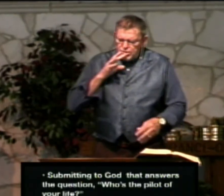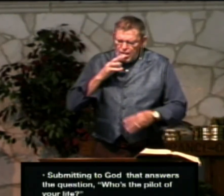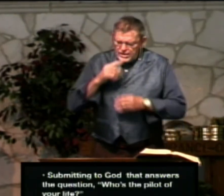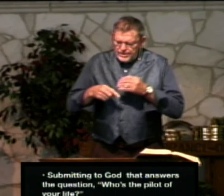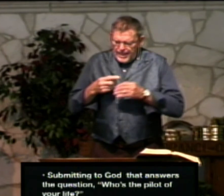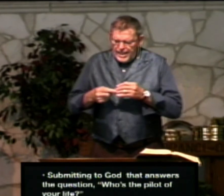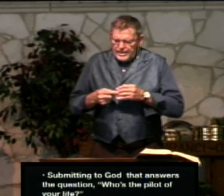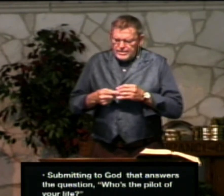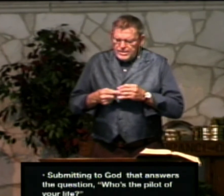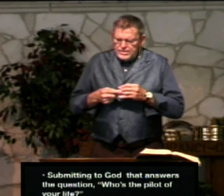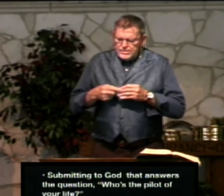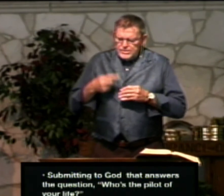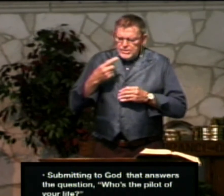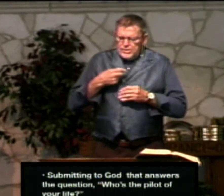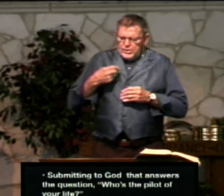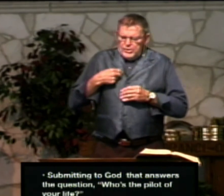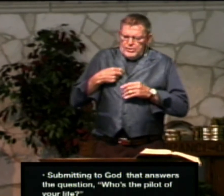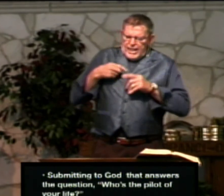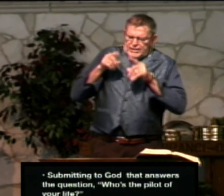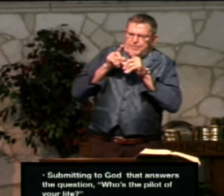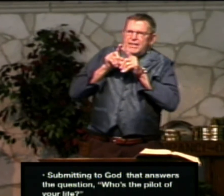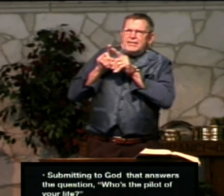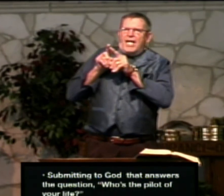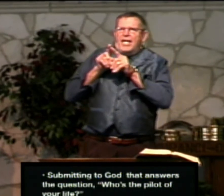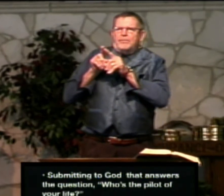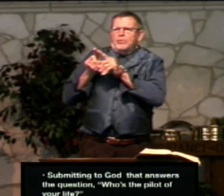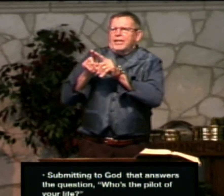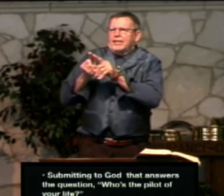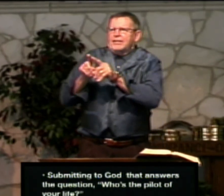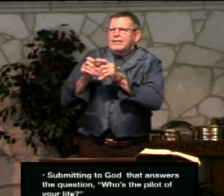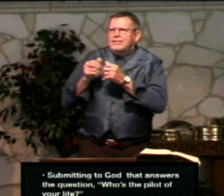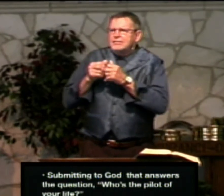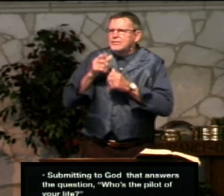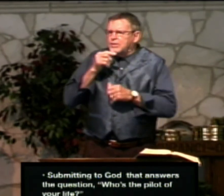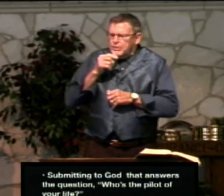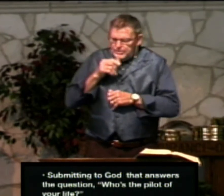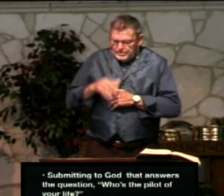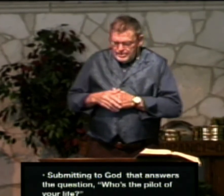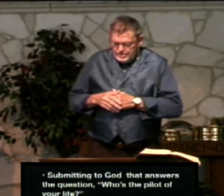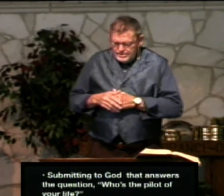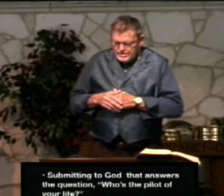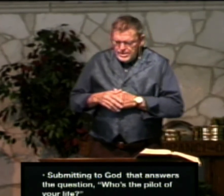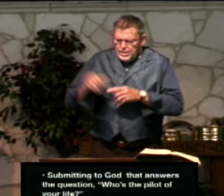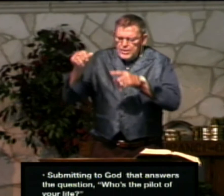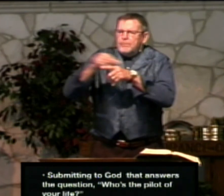that talks about who I spend time with. Who?